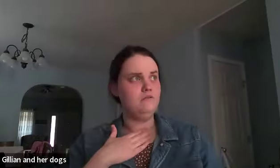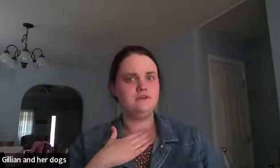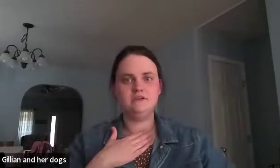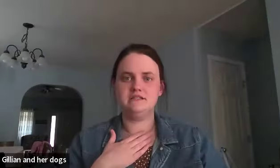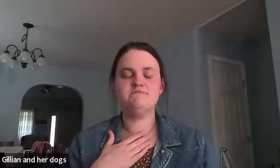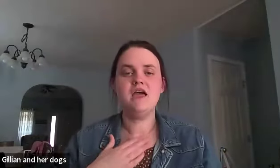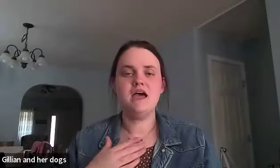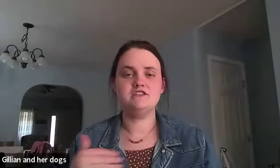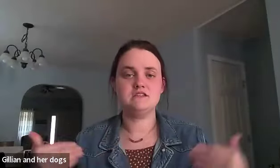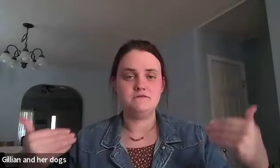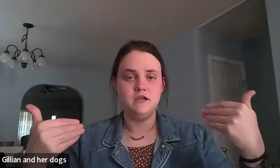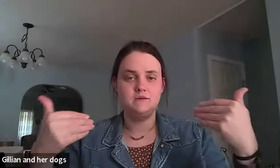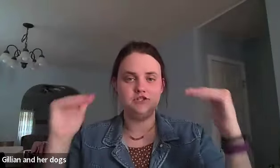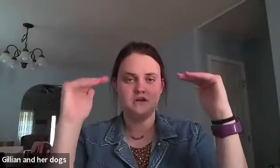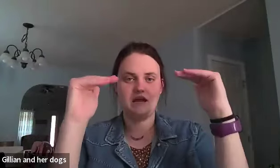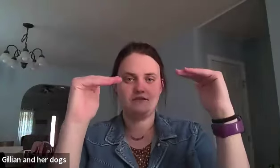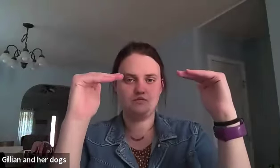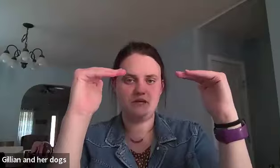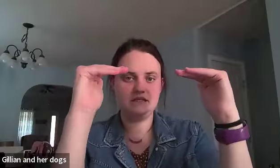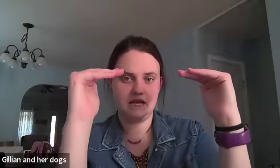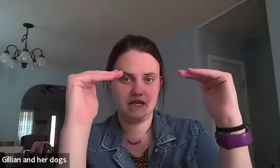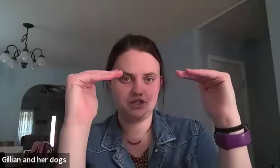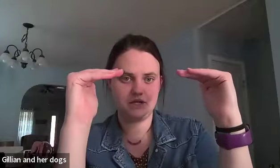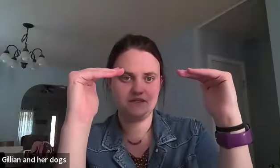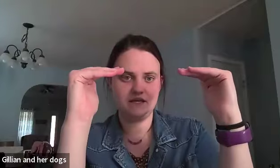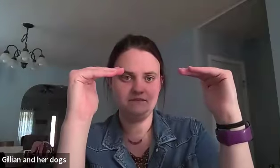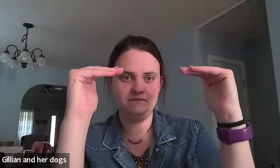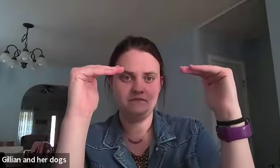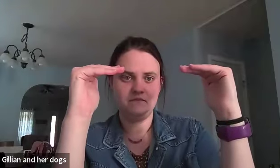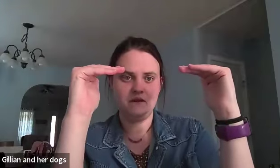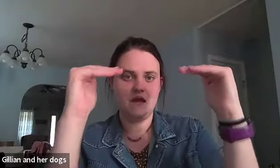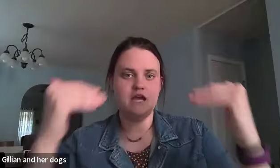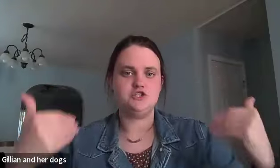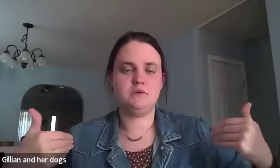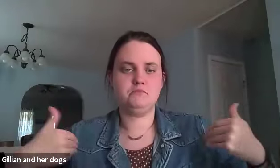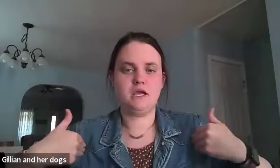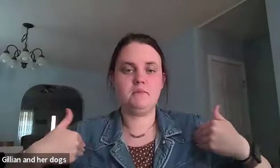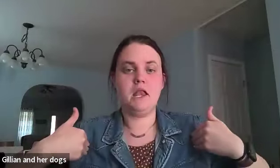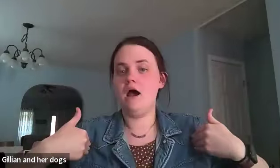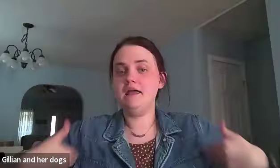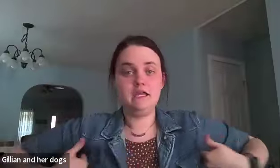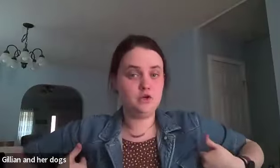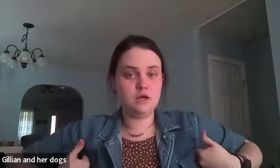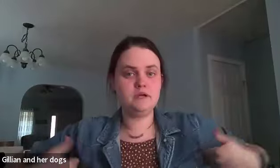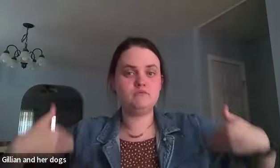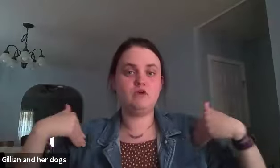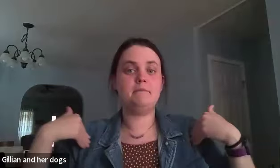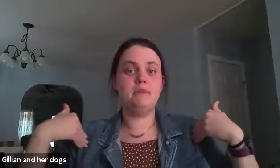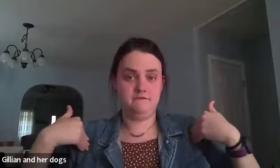itself, goodness. And so the sign for animals, you're going to have those bent hand shapes again, and you're going to bring them not in your armpit, but right above